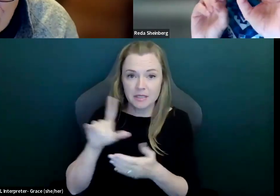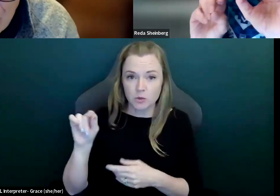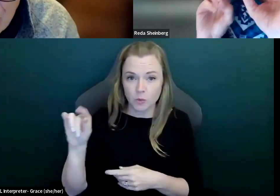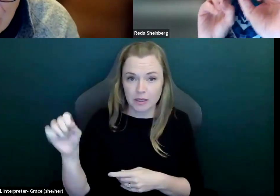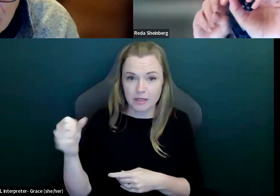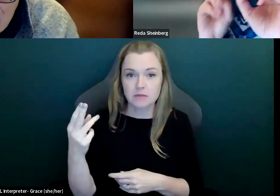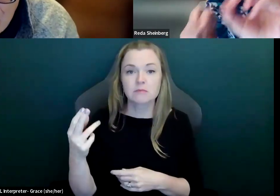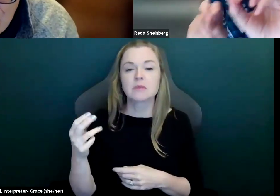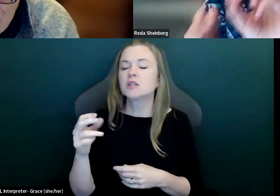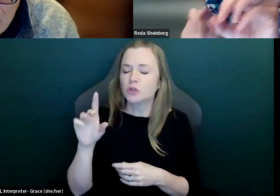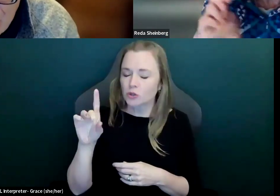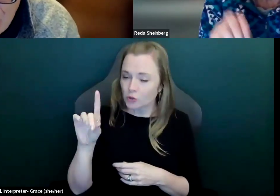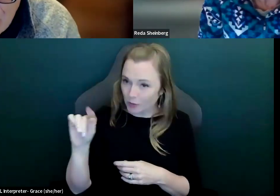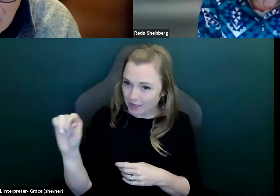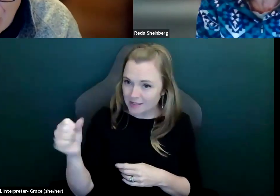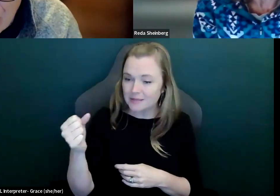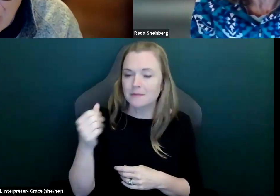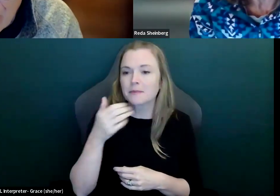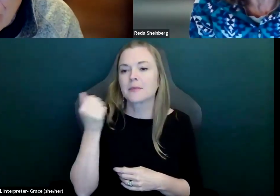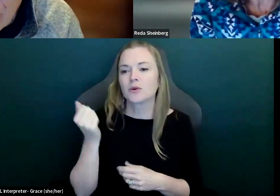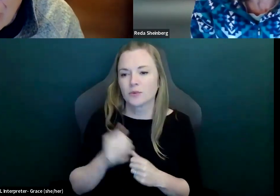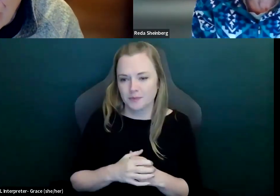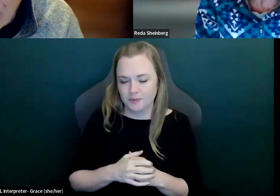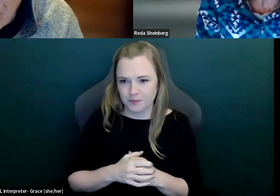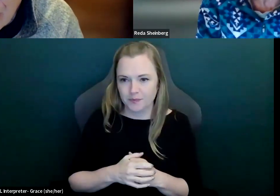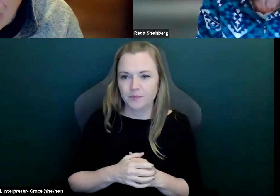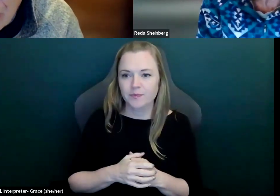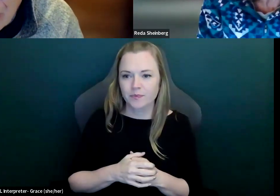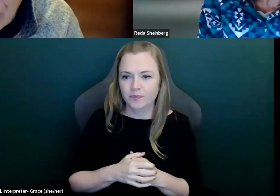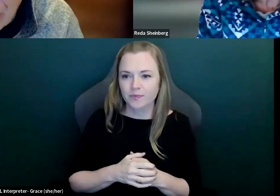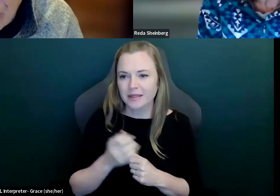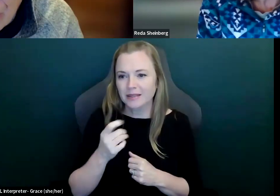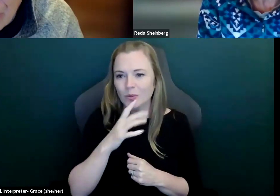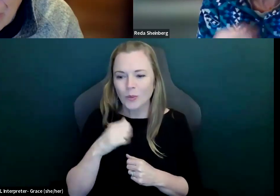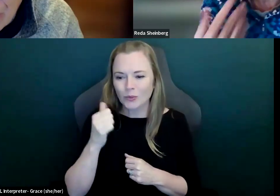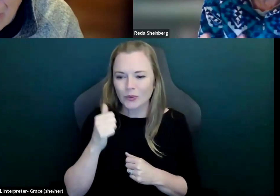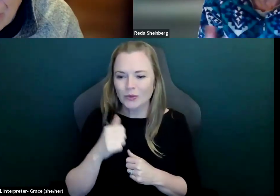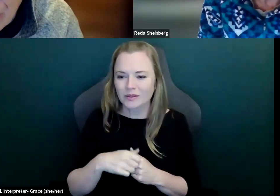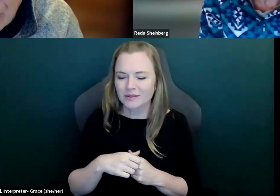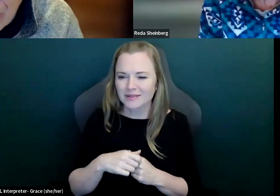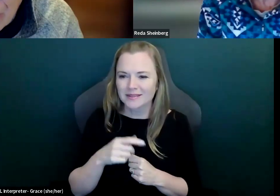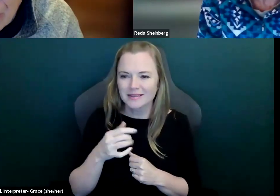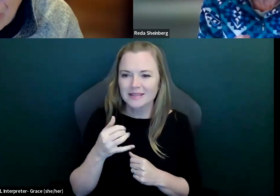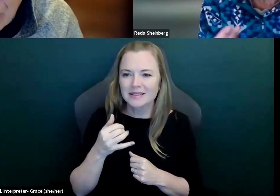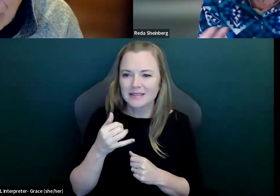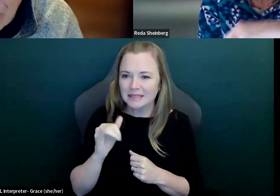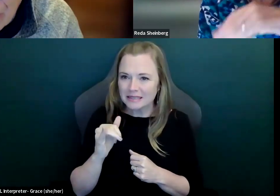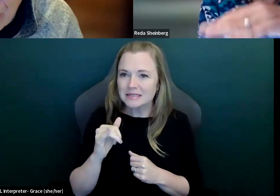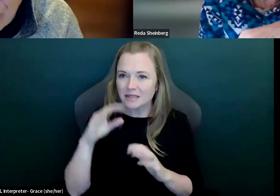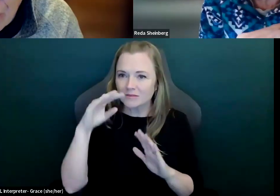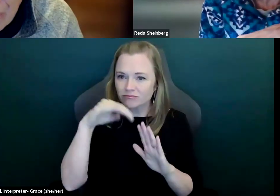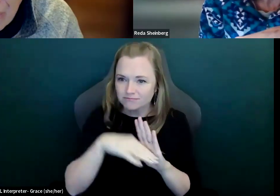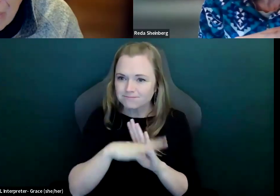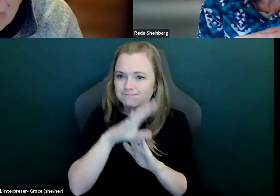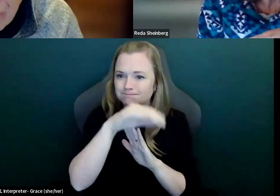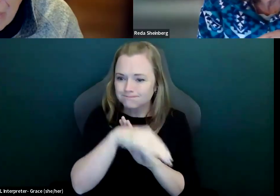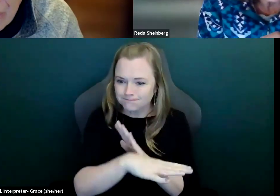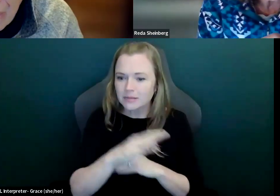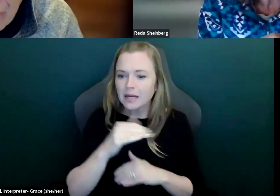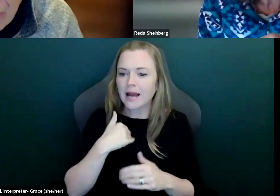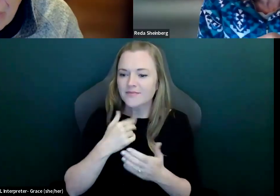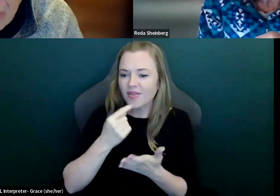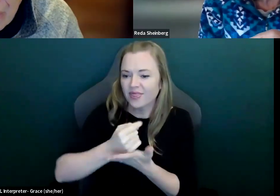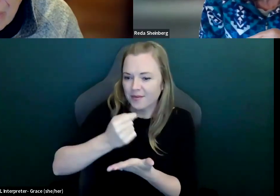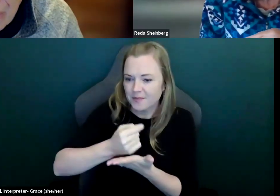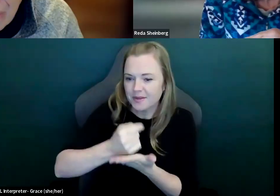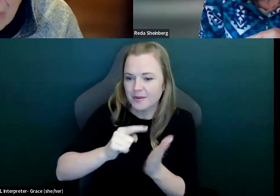older, he's more mature. Although he still gets depressed sometimes, and we watch him. He has therapy once